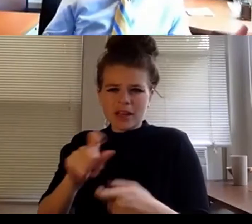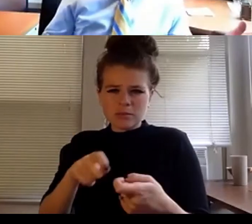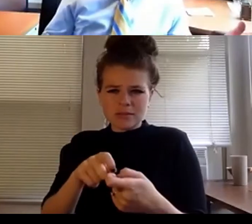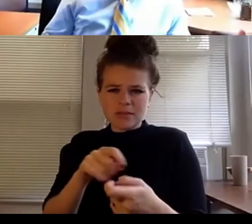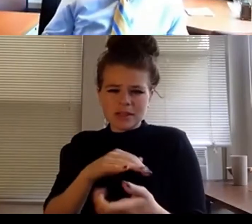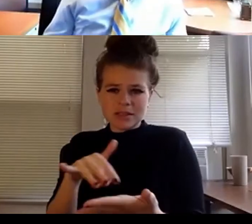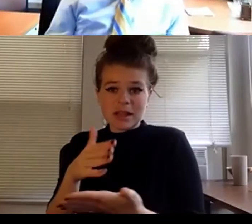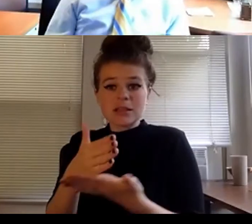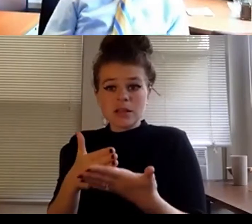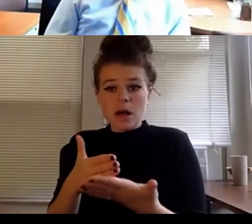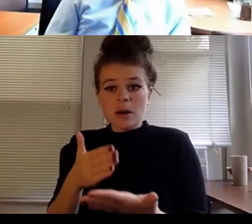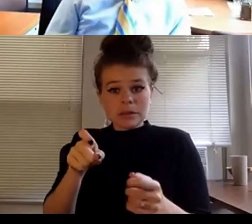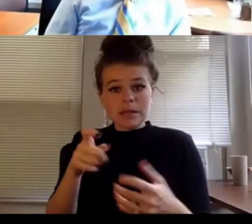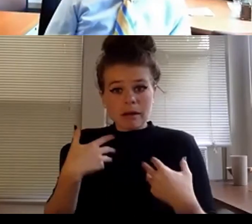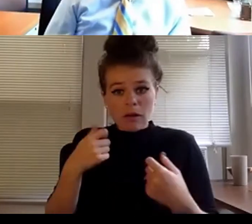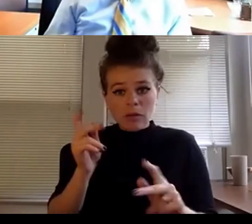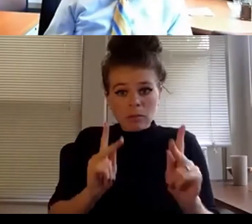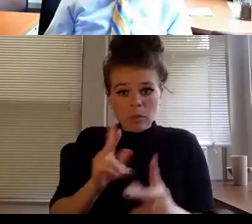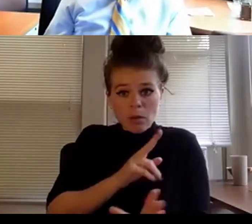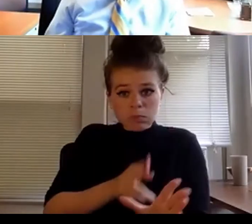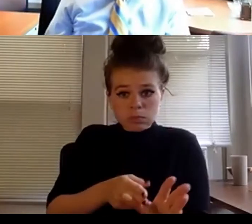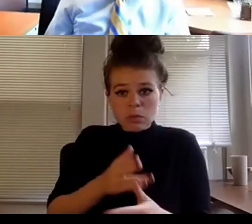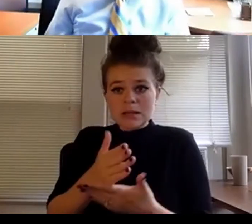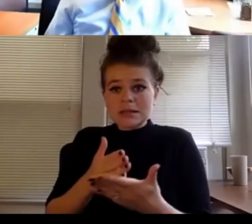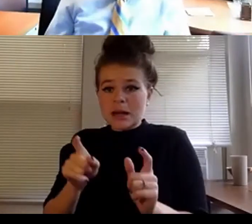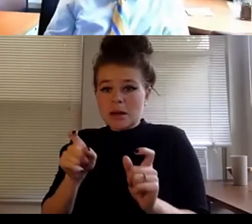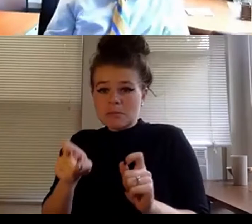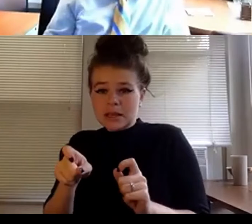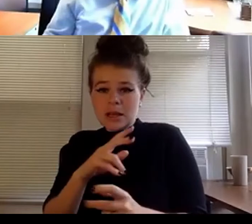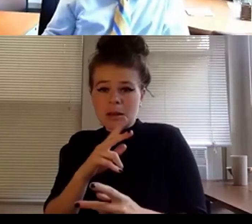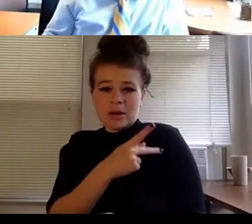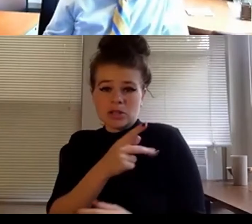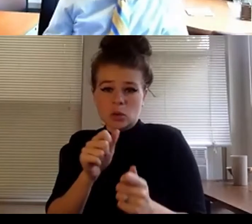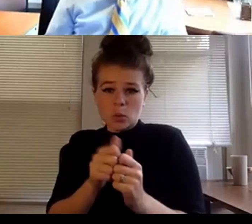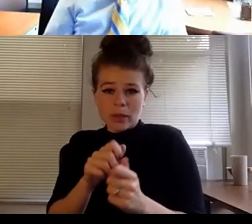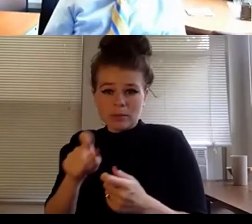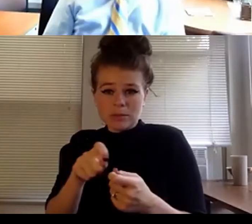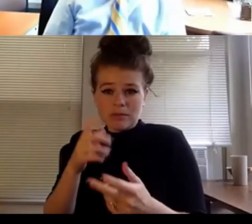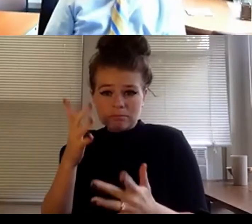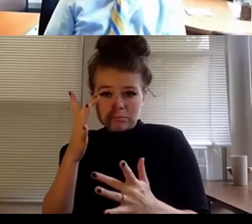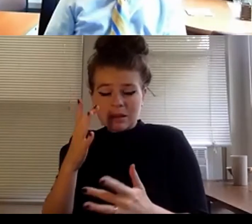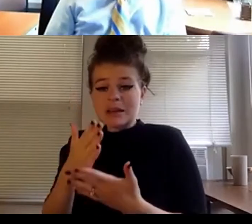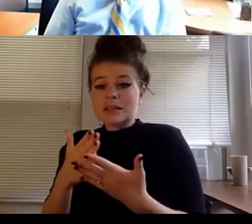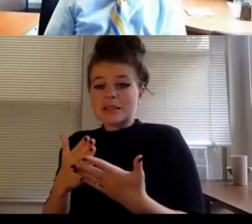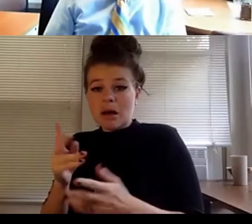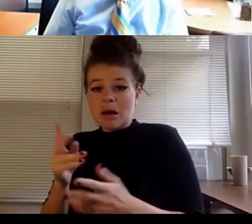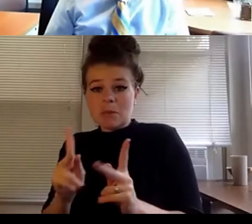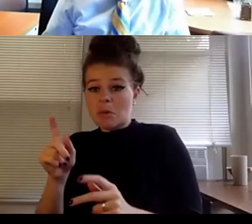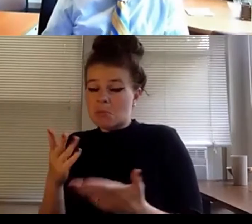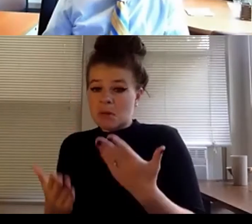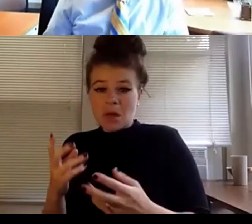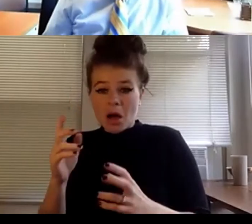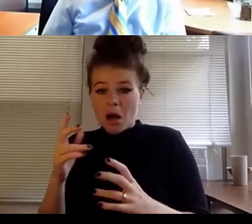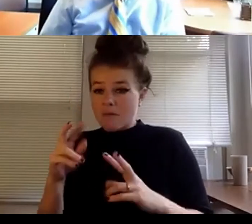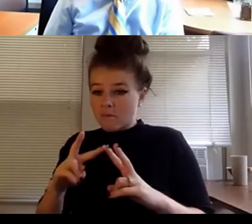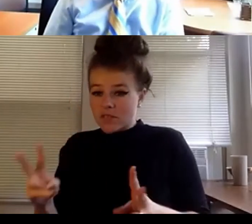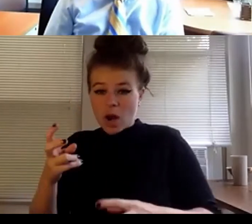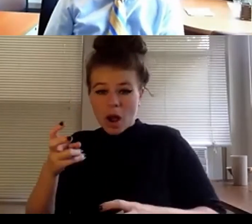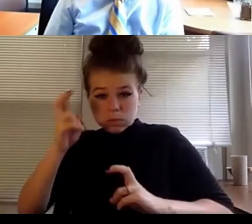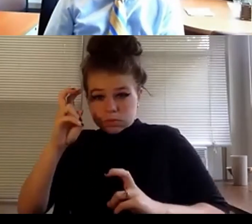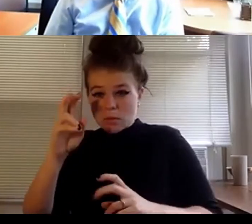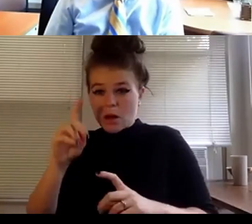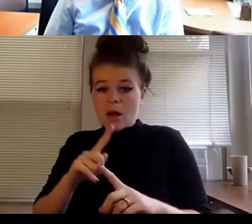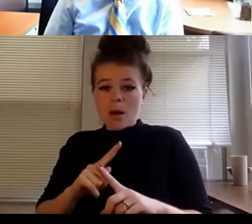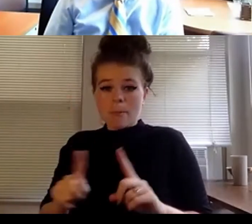healthy participants, some may be patients with certain illness, some might be quite sick. But that's why they look at these